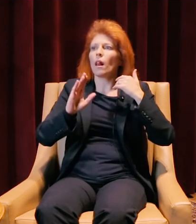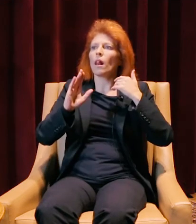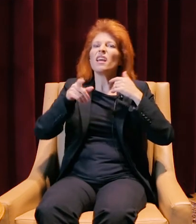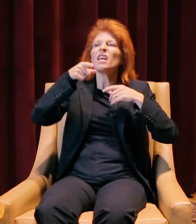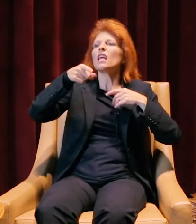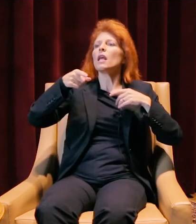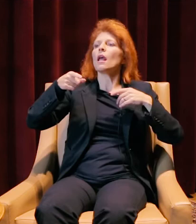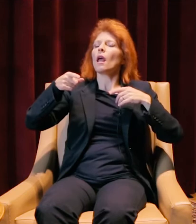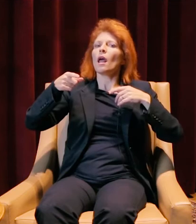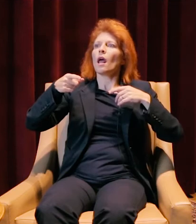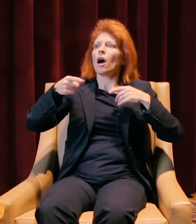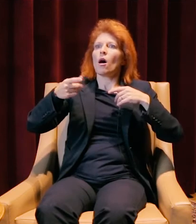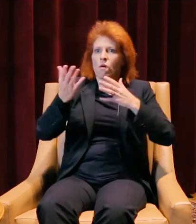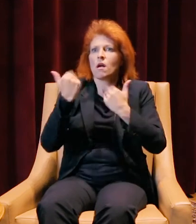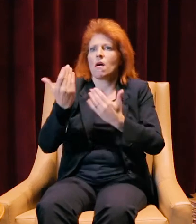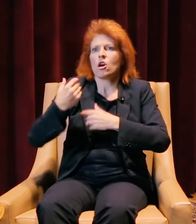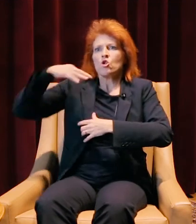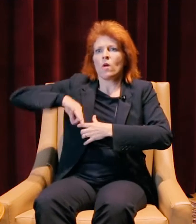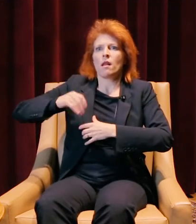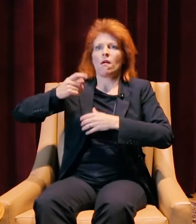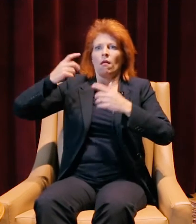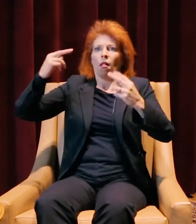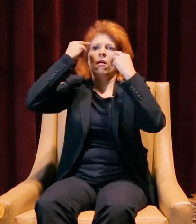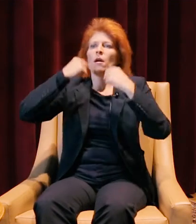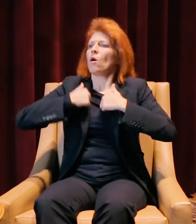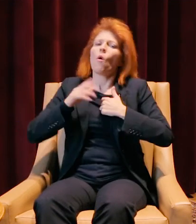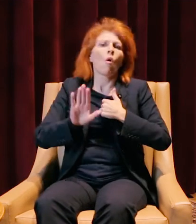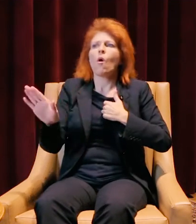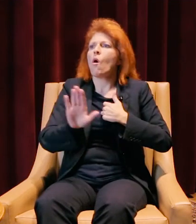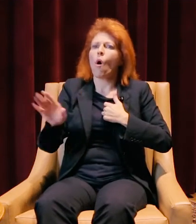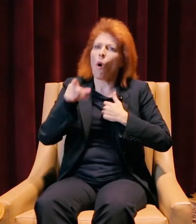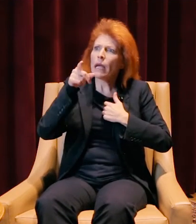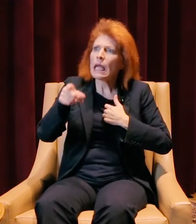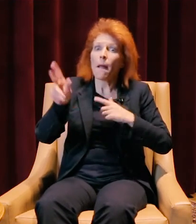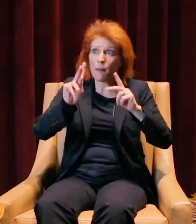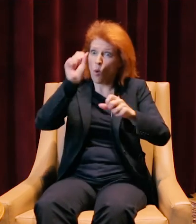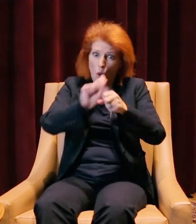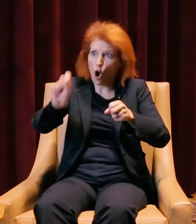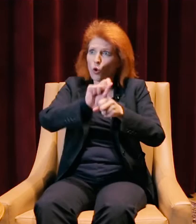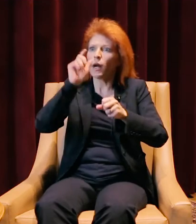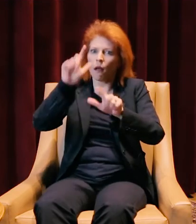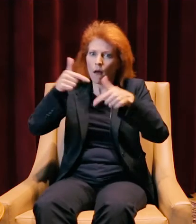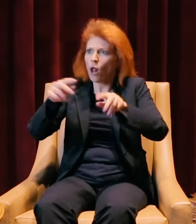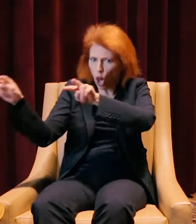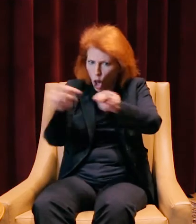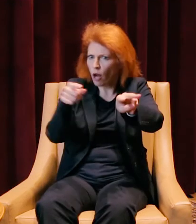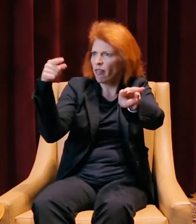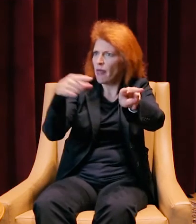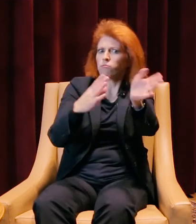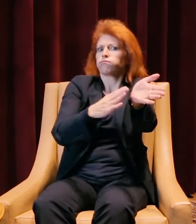take credit for successes, but made sure that the people who worked hard and earned